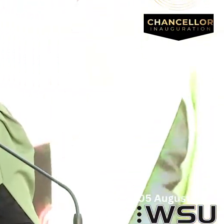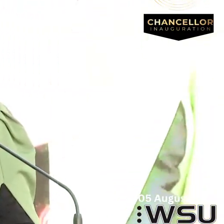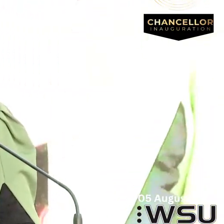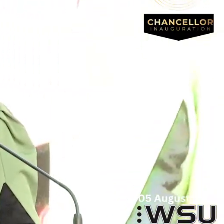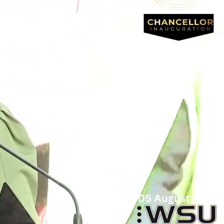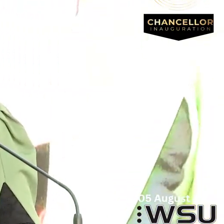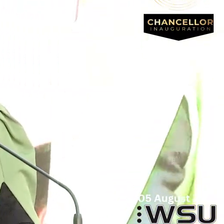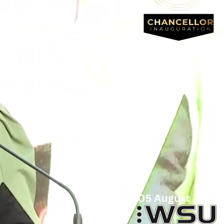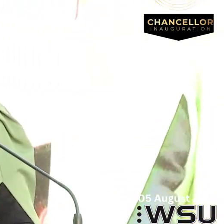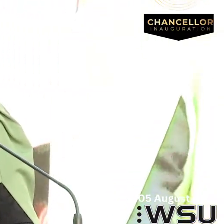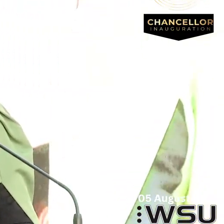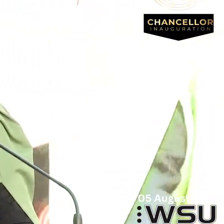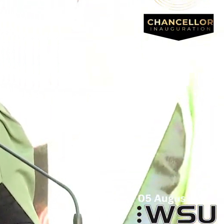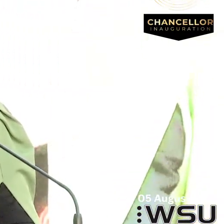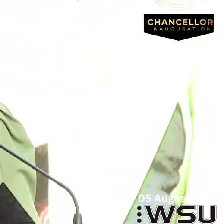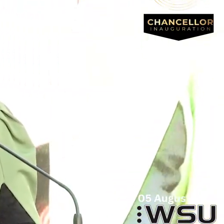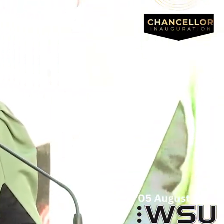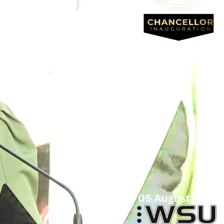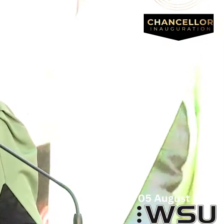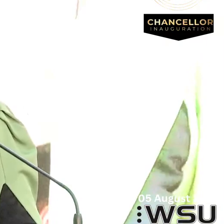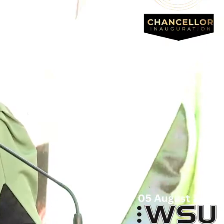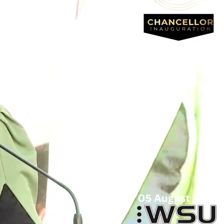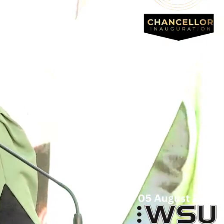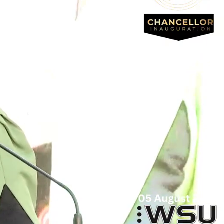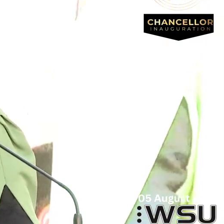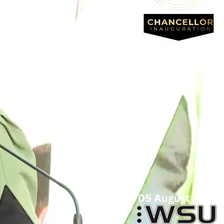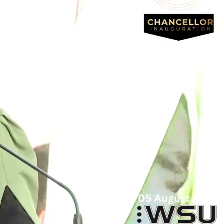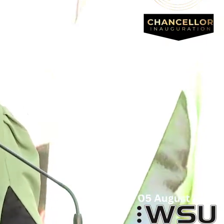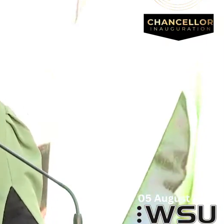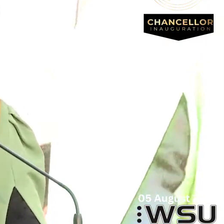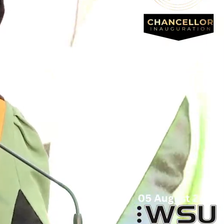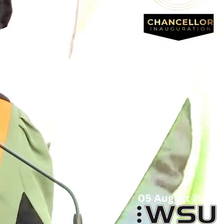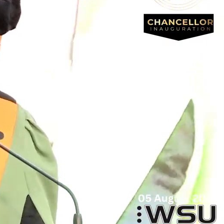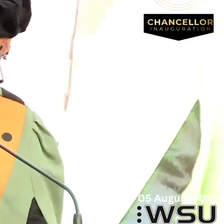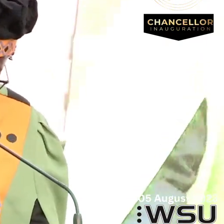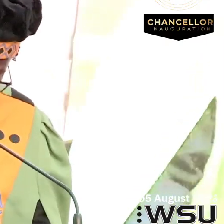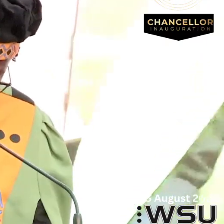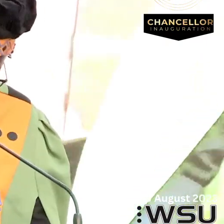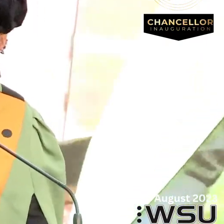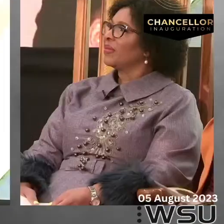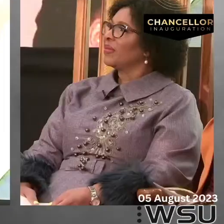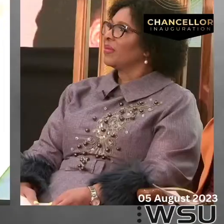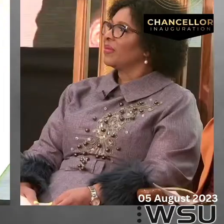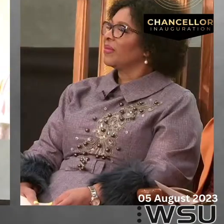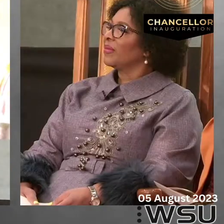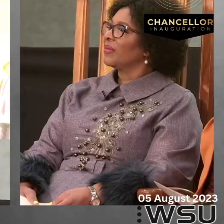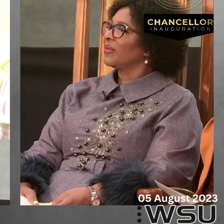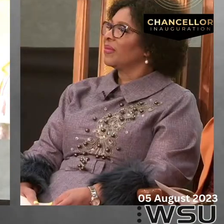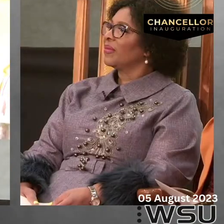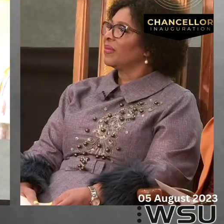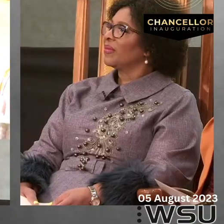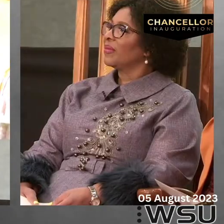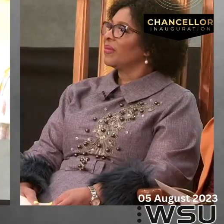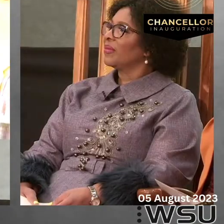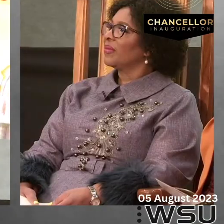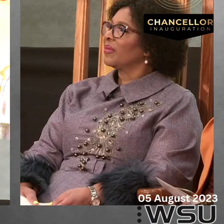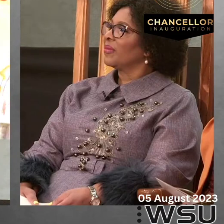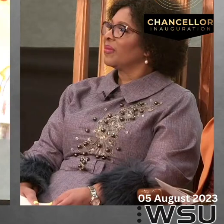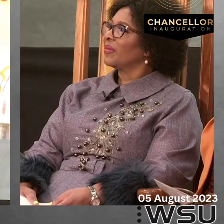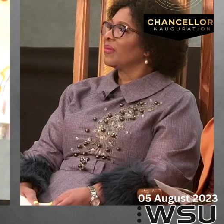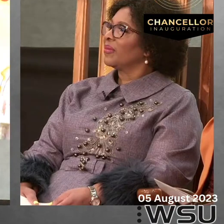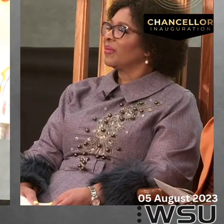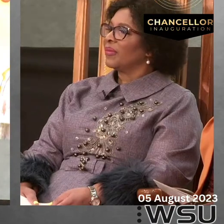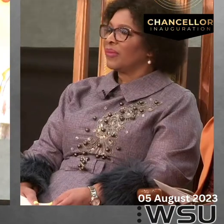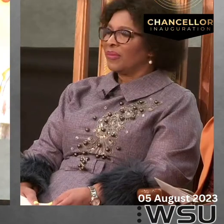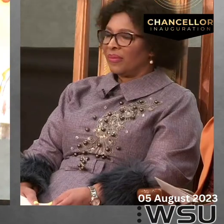Chancellor, has shown us that the answer is not to throw our hands in the air at